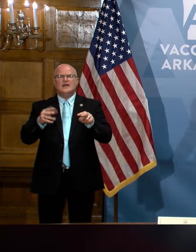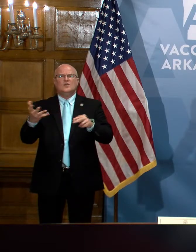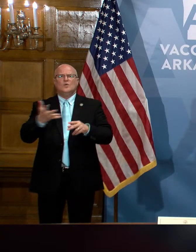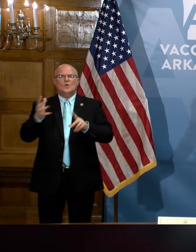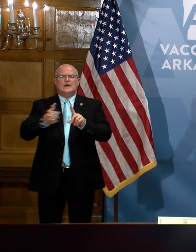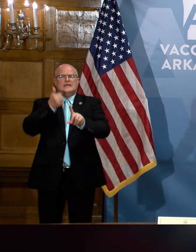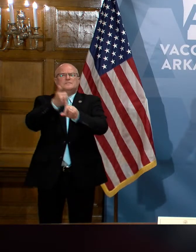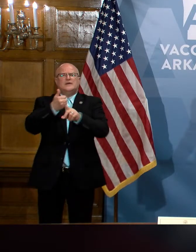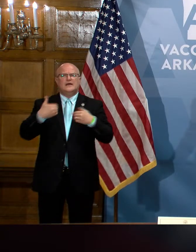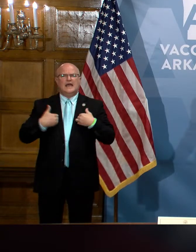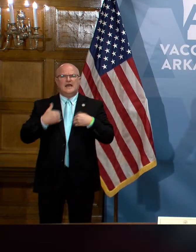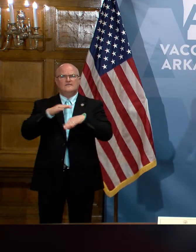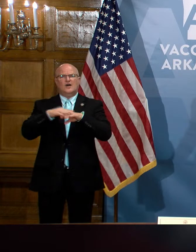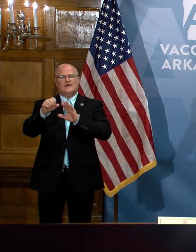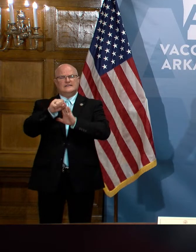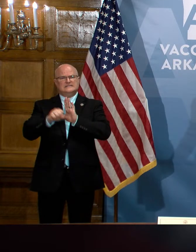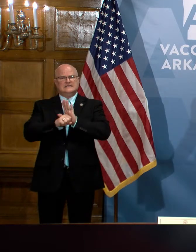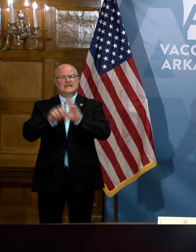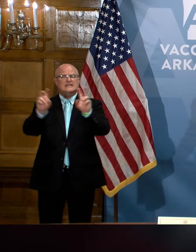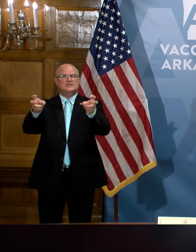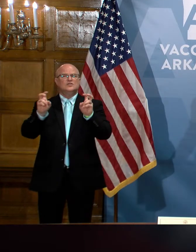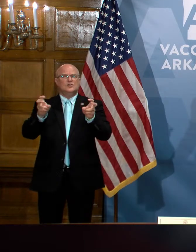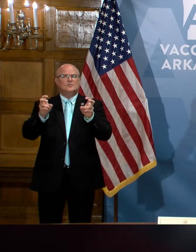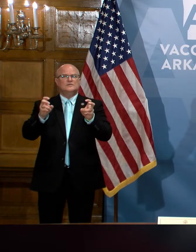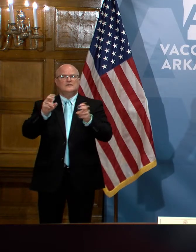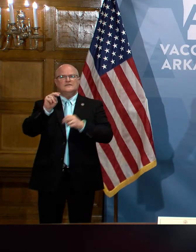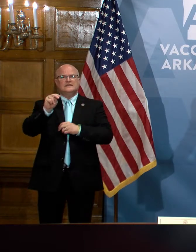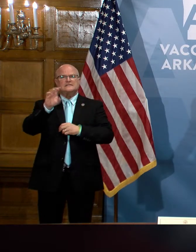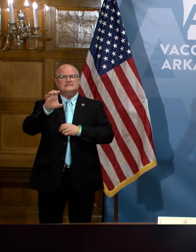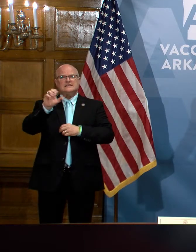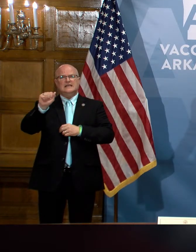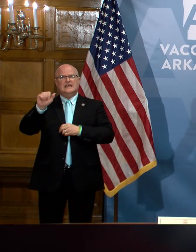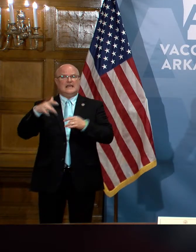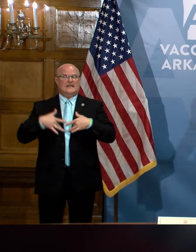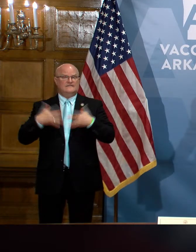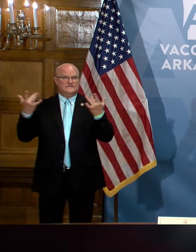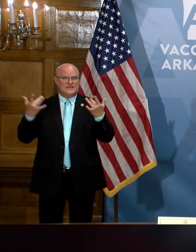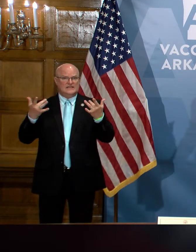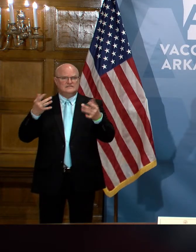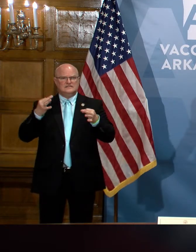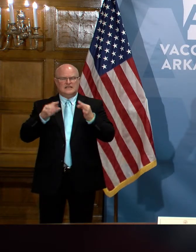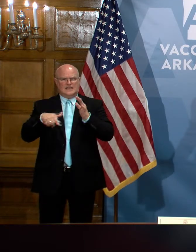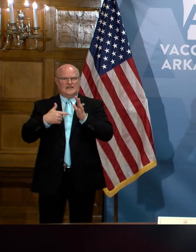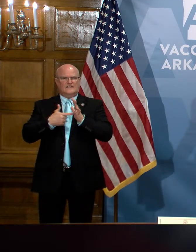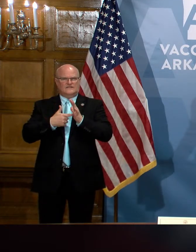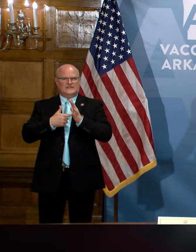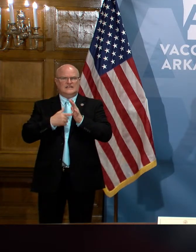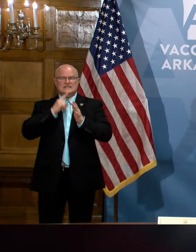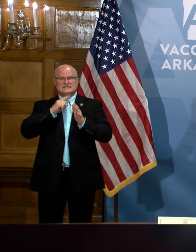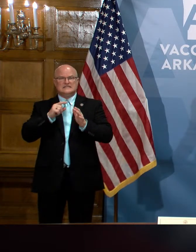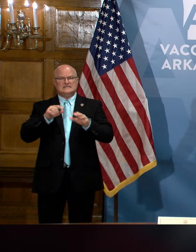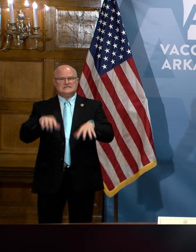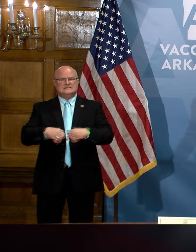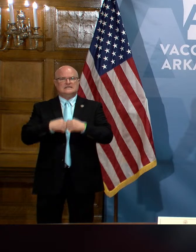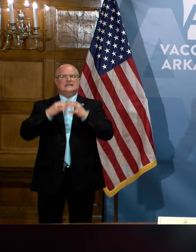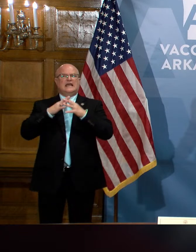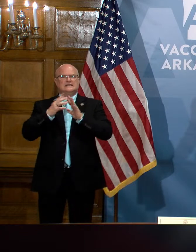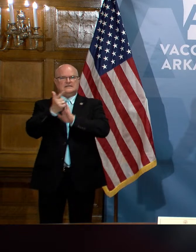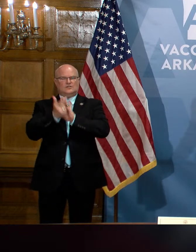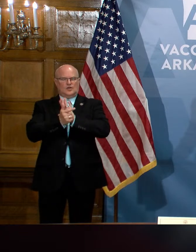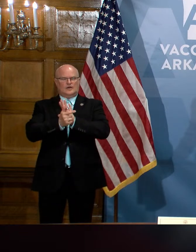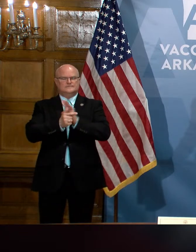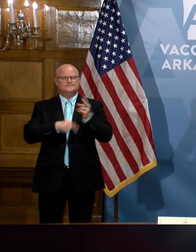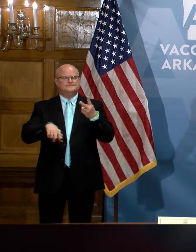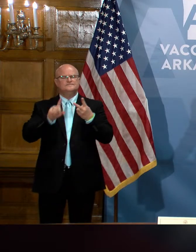what impact this would have on the state in terms of NCAA events if this is enacted?